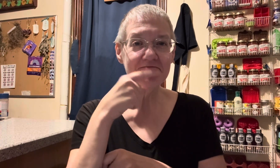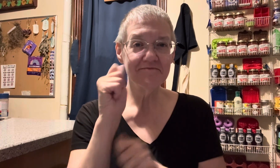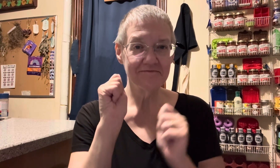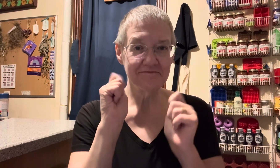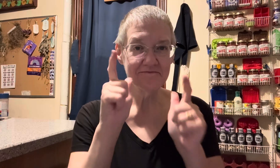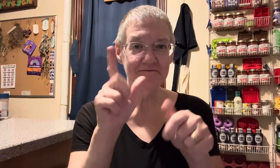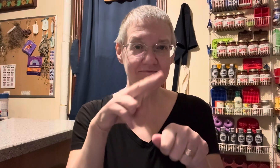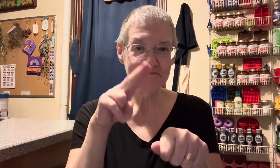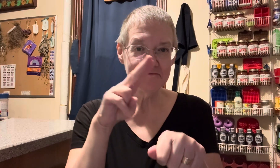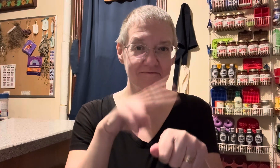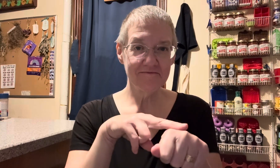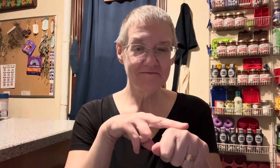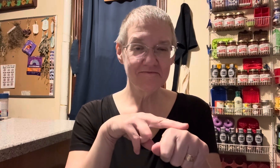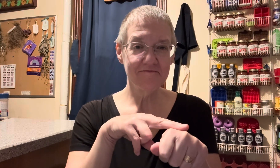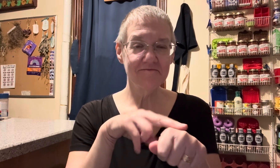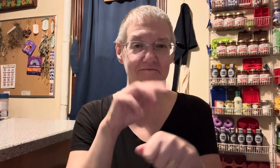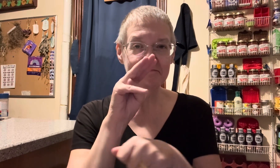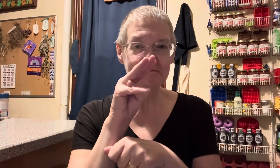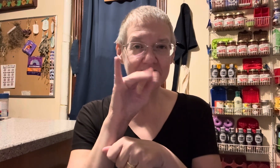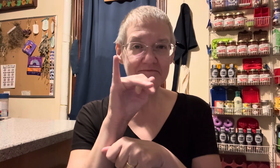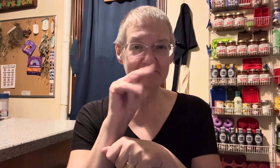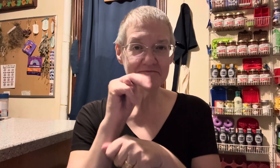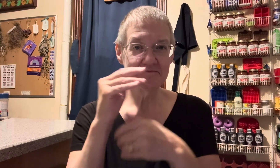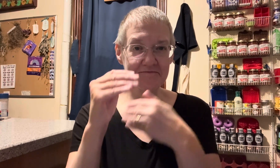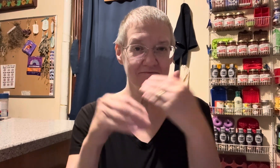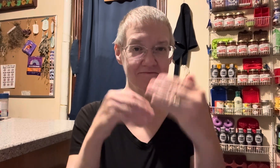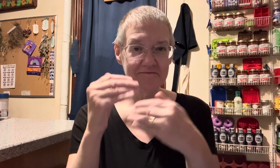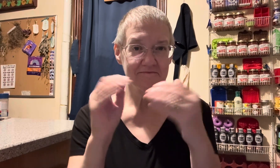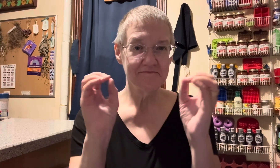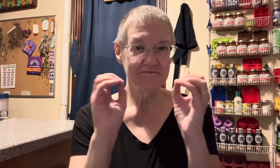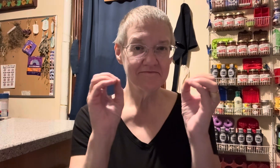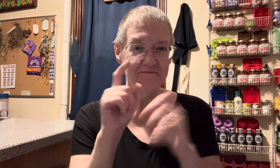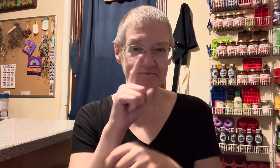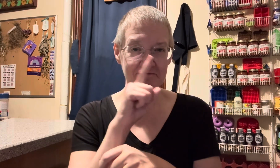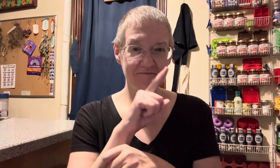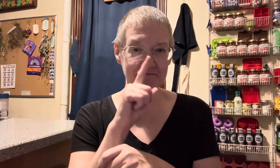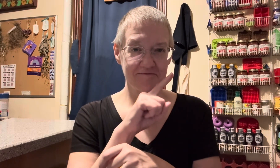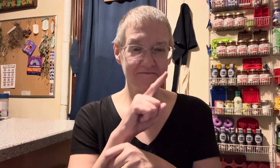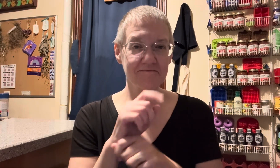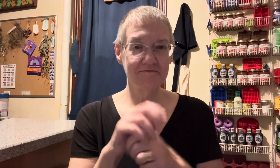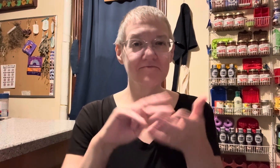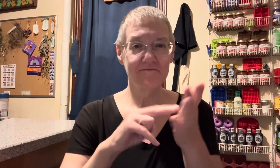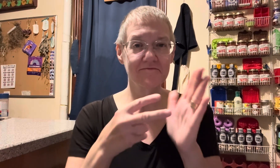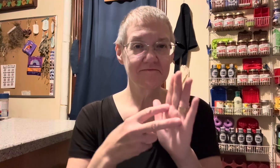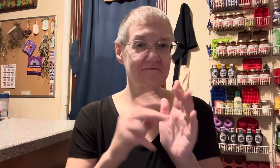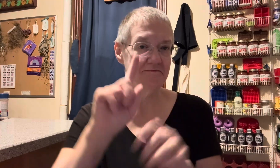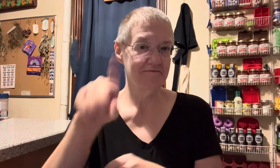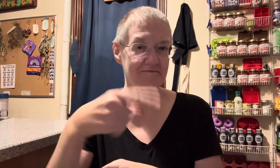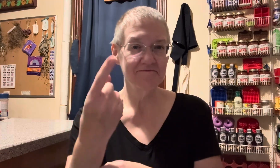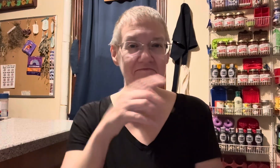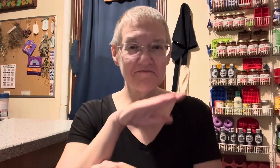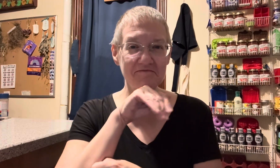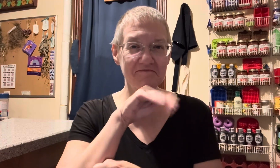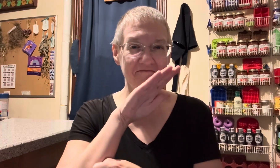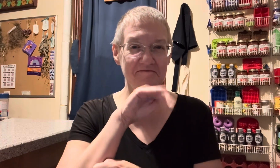It does say it's all natural, minimally processed, and no artificial ingredients added. It's